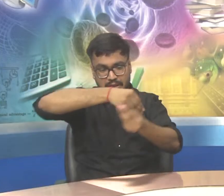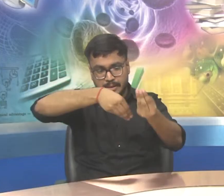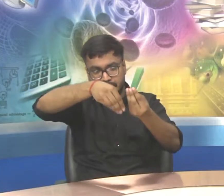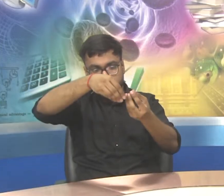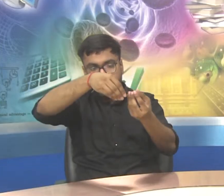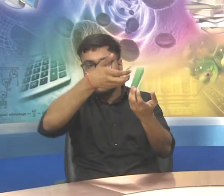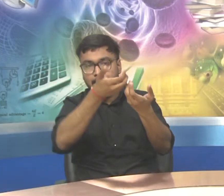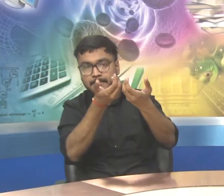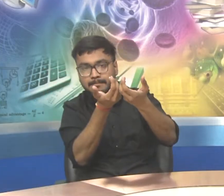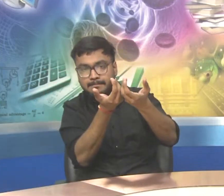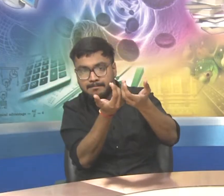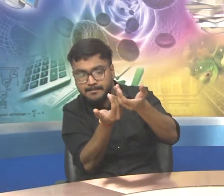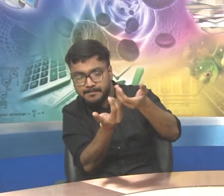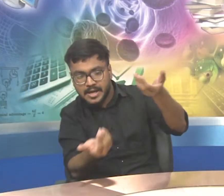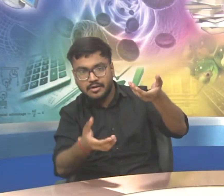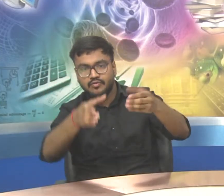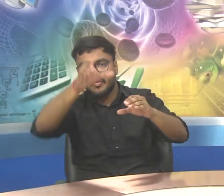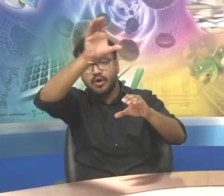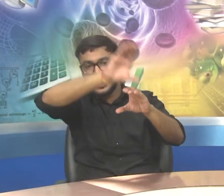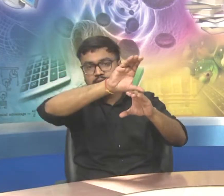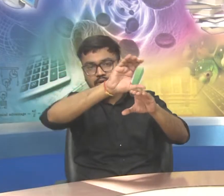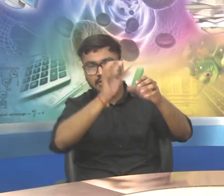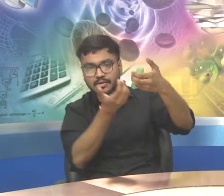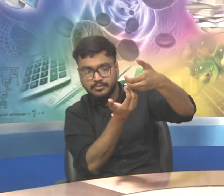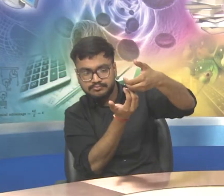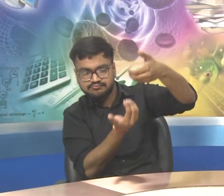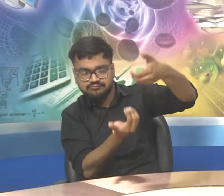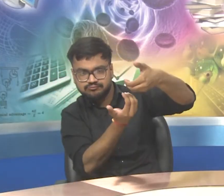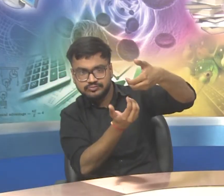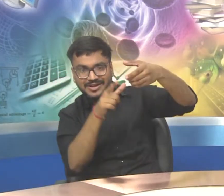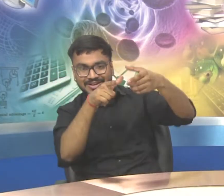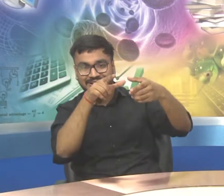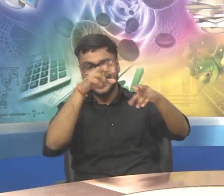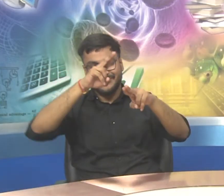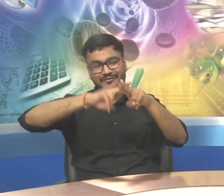we can separate them using a separating funnel.